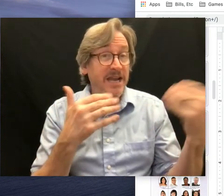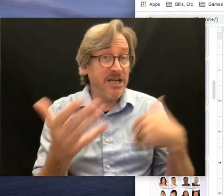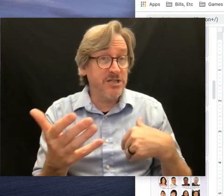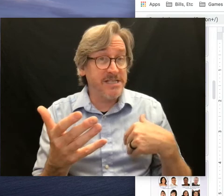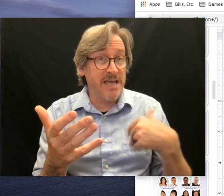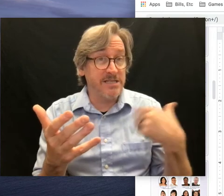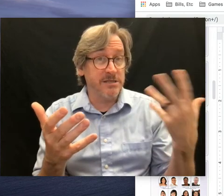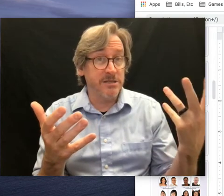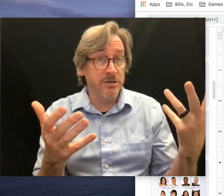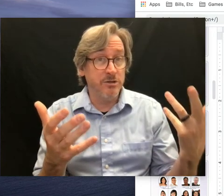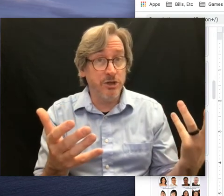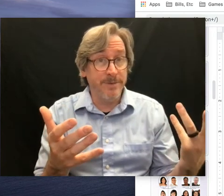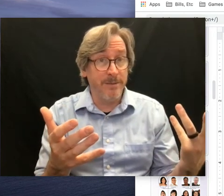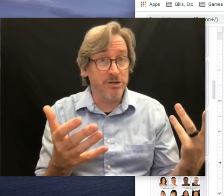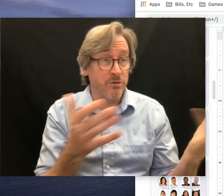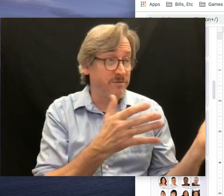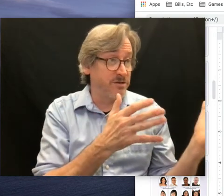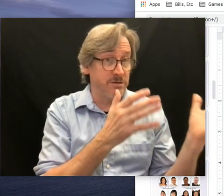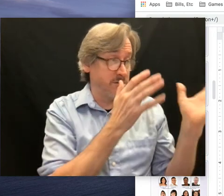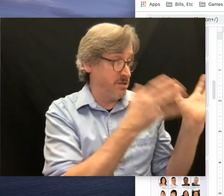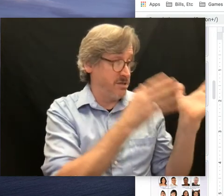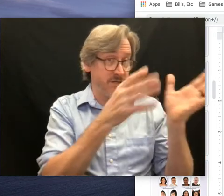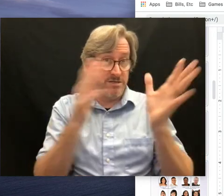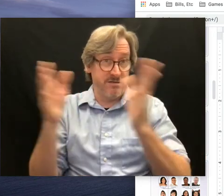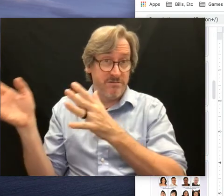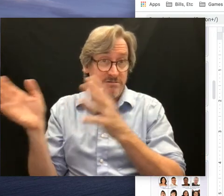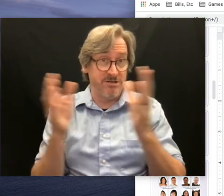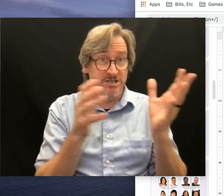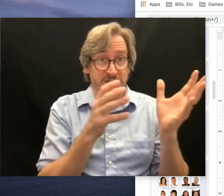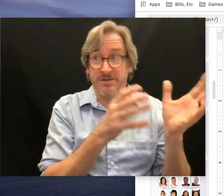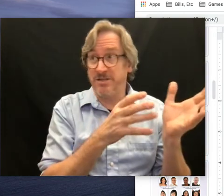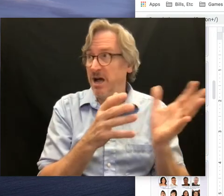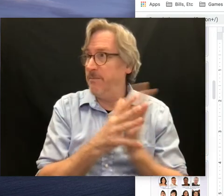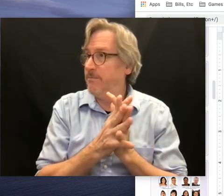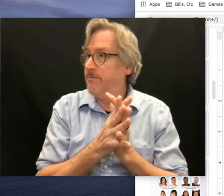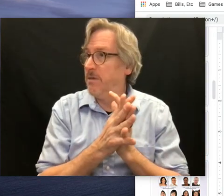And then in each of these cases, you should be able to sort of